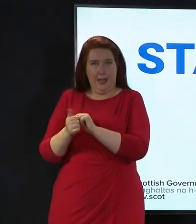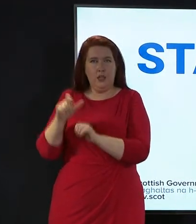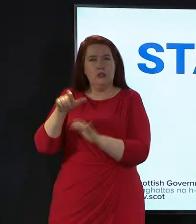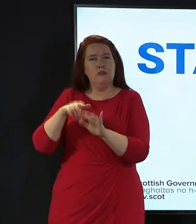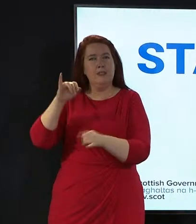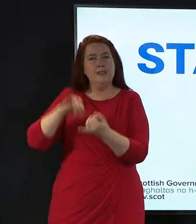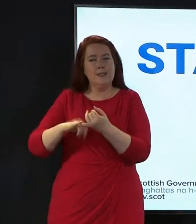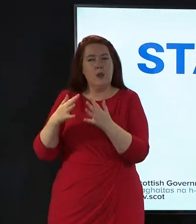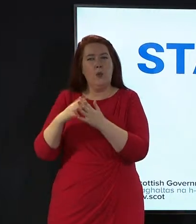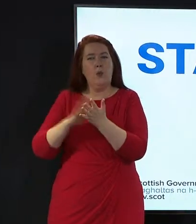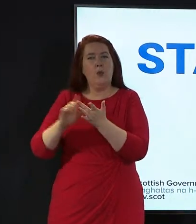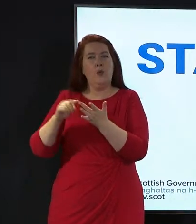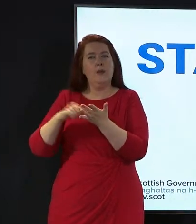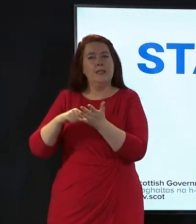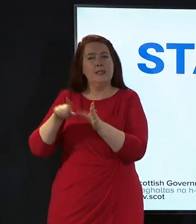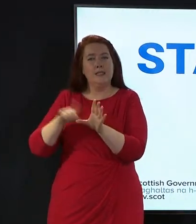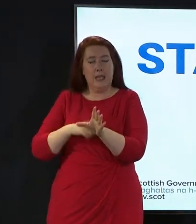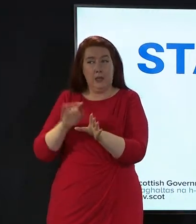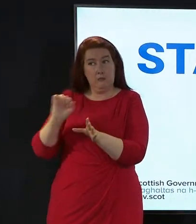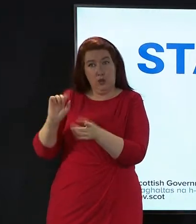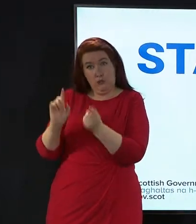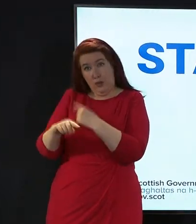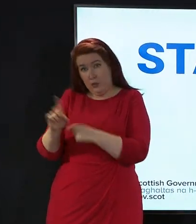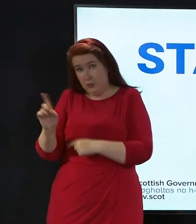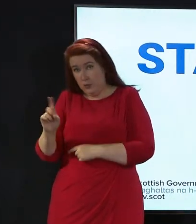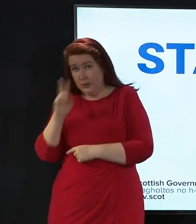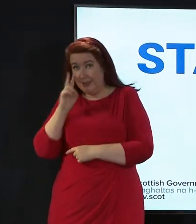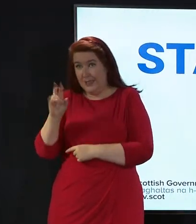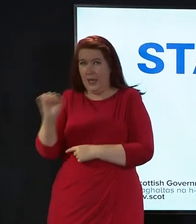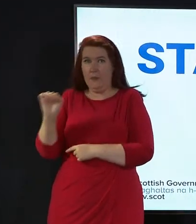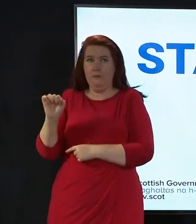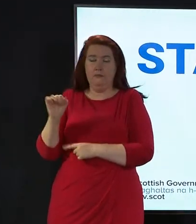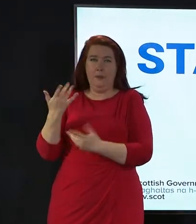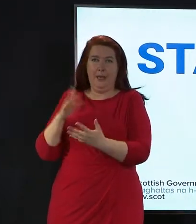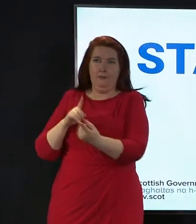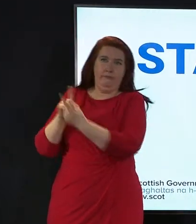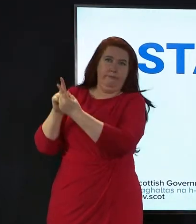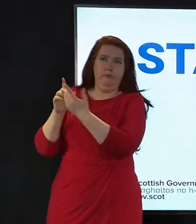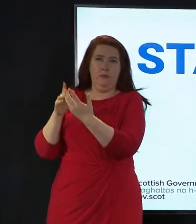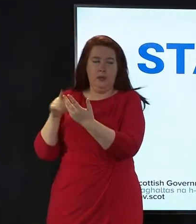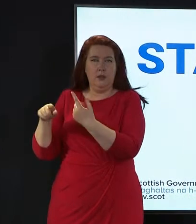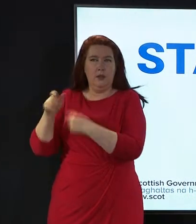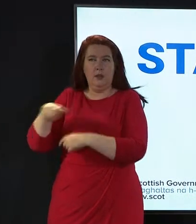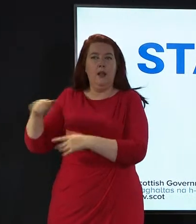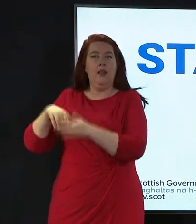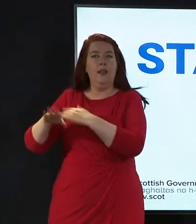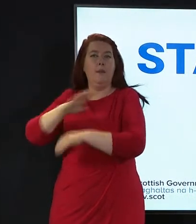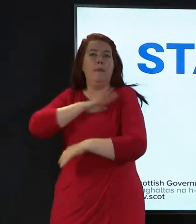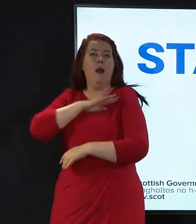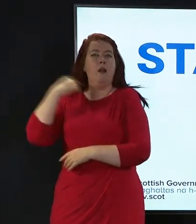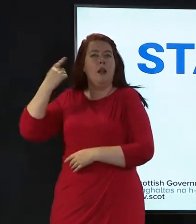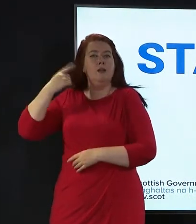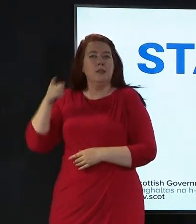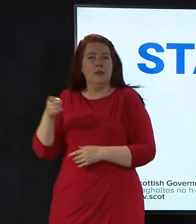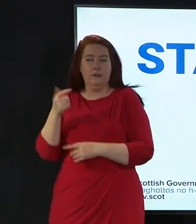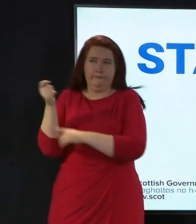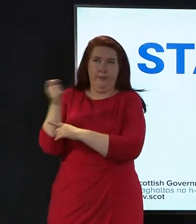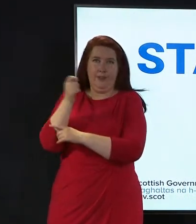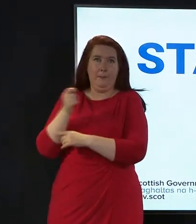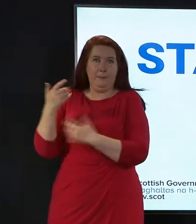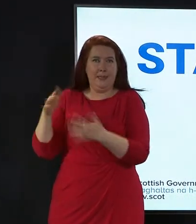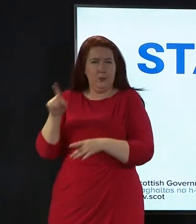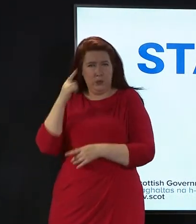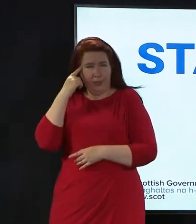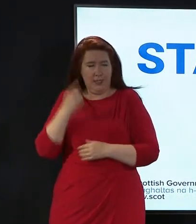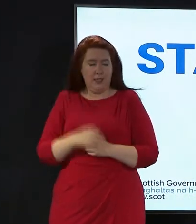park in London. I'm just wondering what your reaction is to that. So just briefly on your substantive question about the virus, and I'll come on to